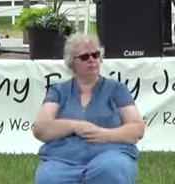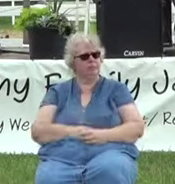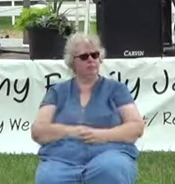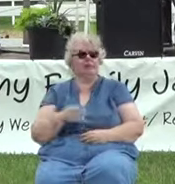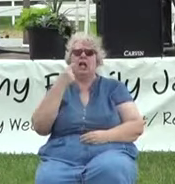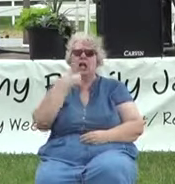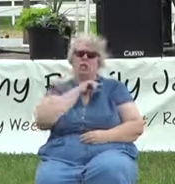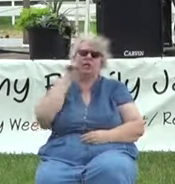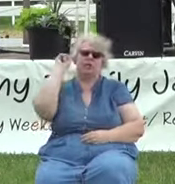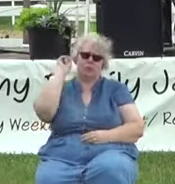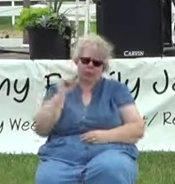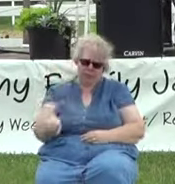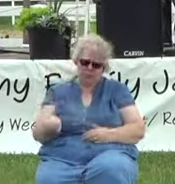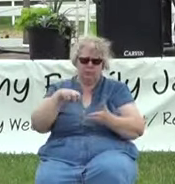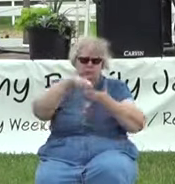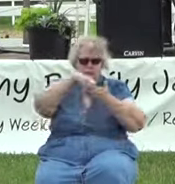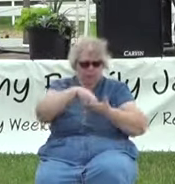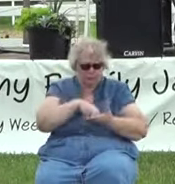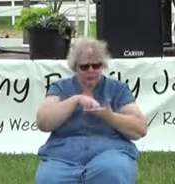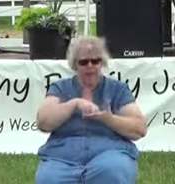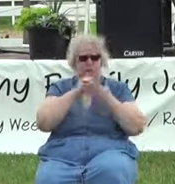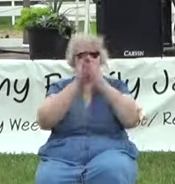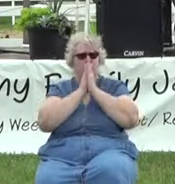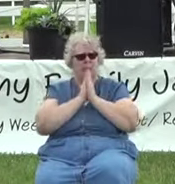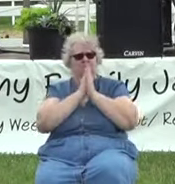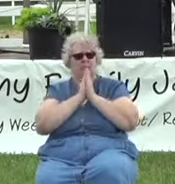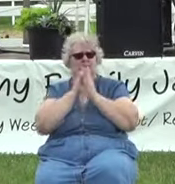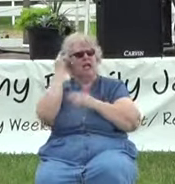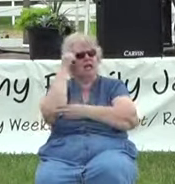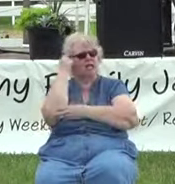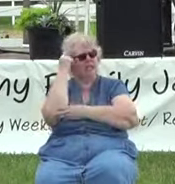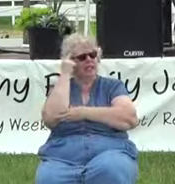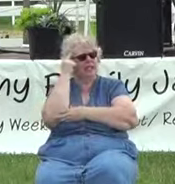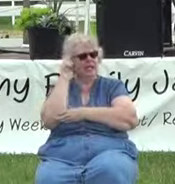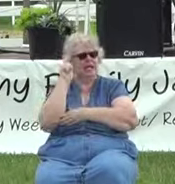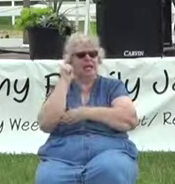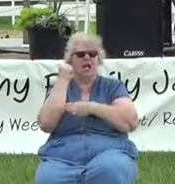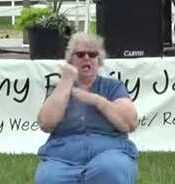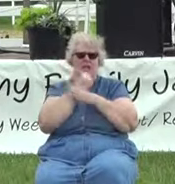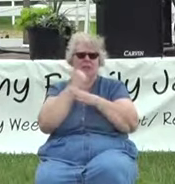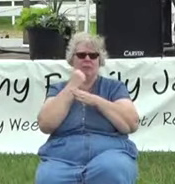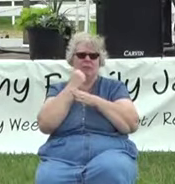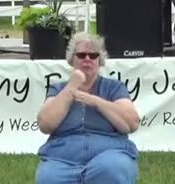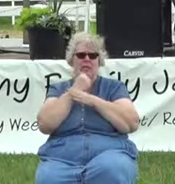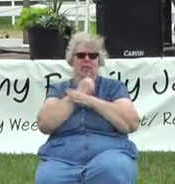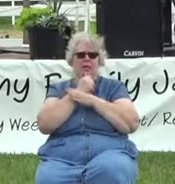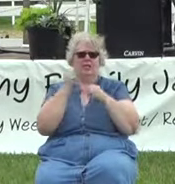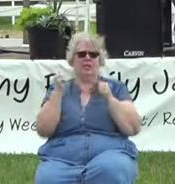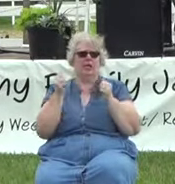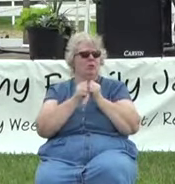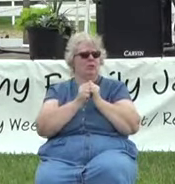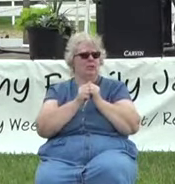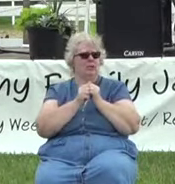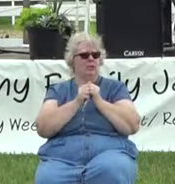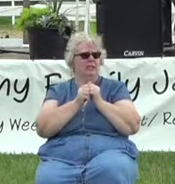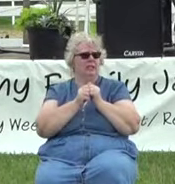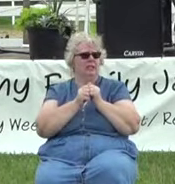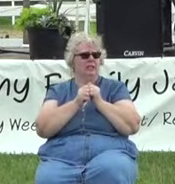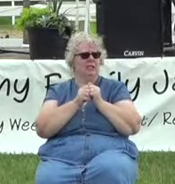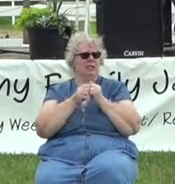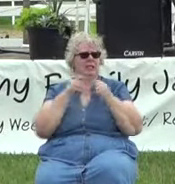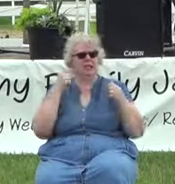And we have to be on our knees praying. I think Abraham... with the negotiation, if we can just